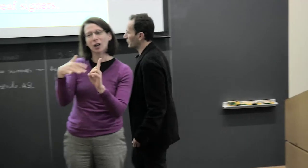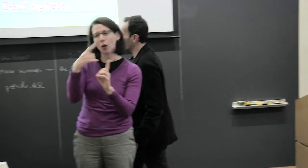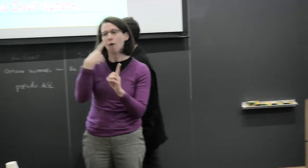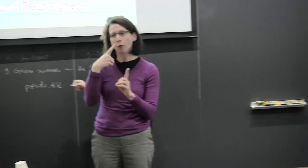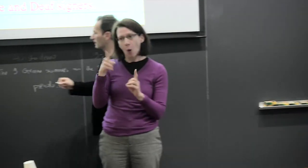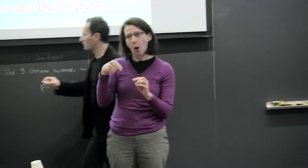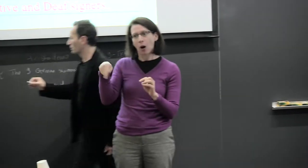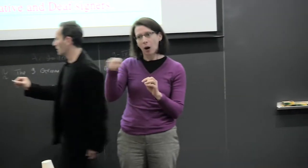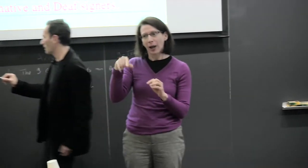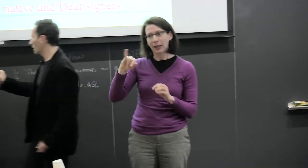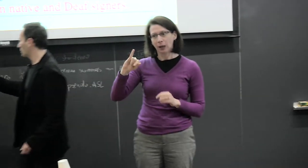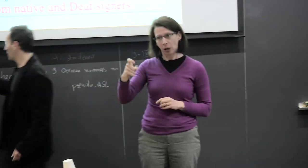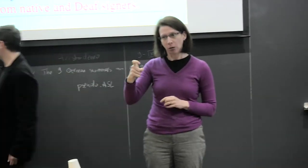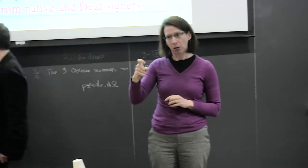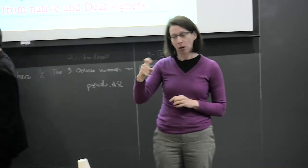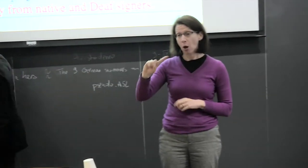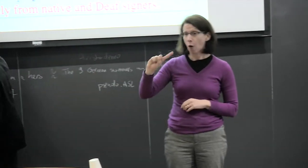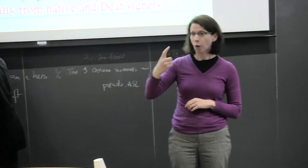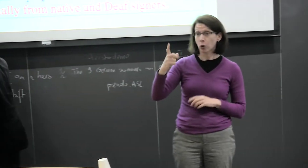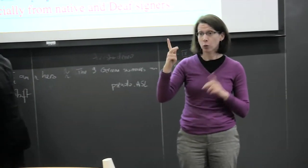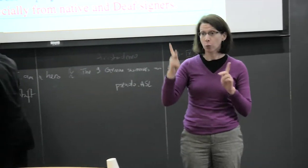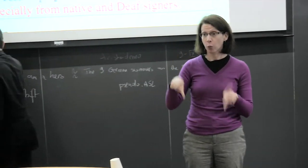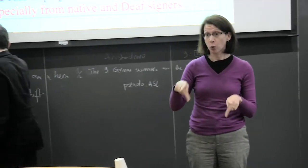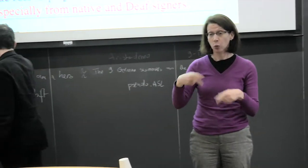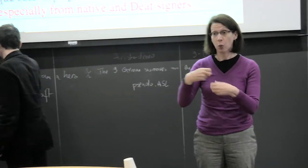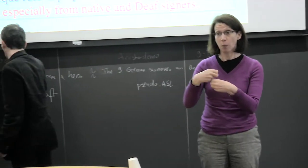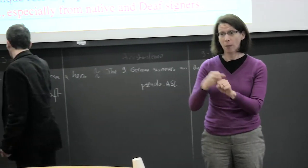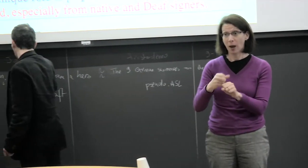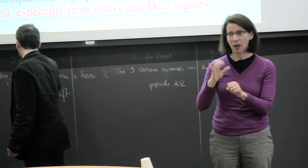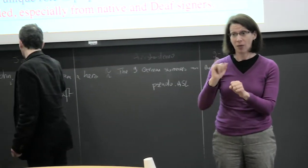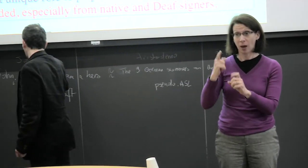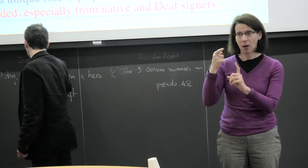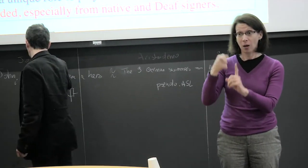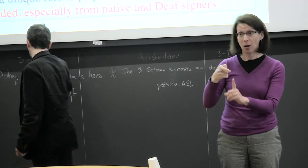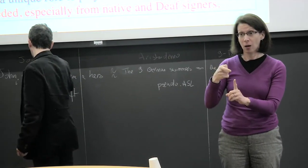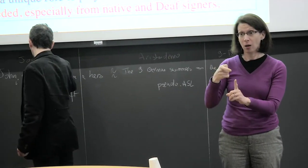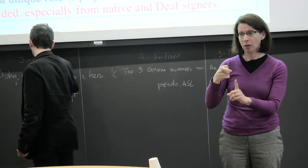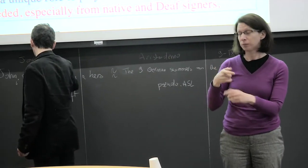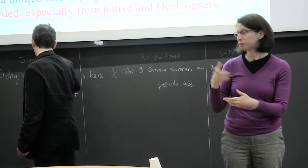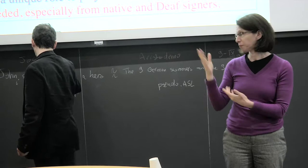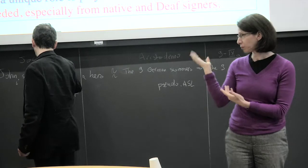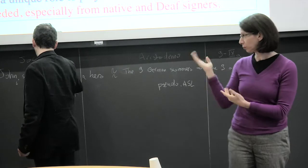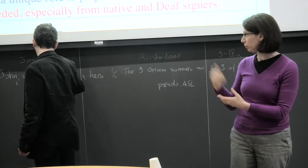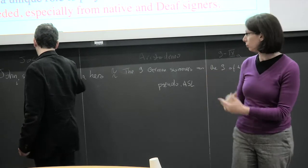the first person that made this point was Joseph Pierre.